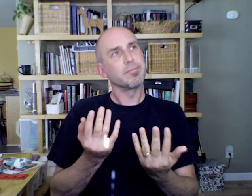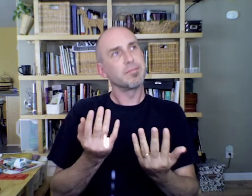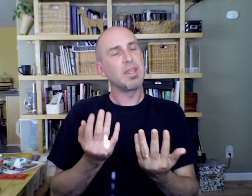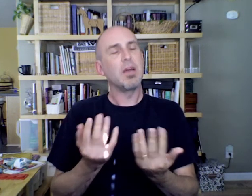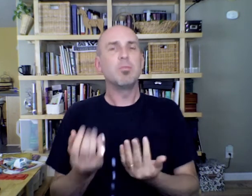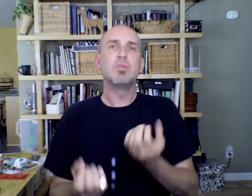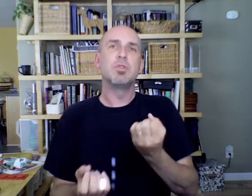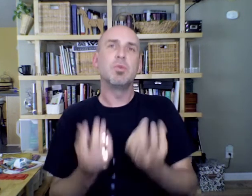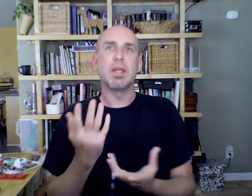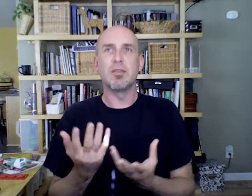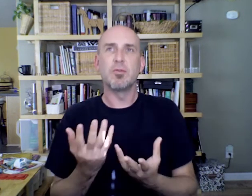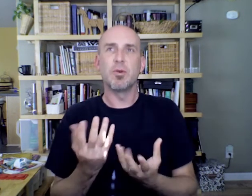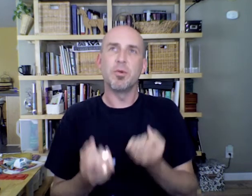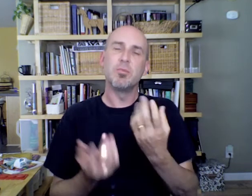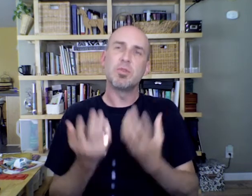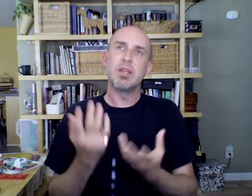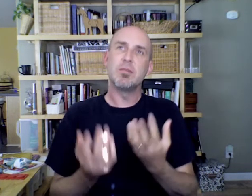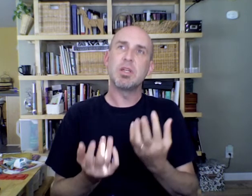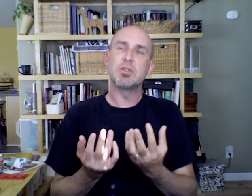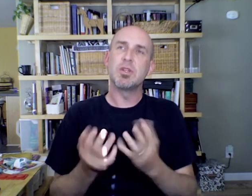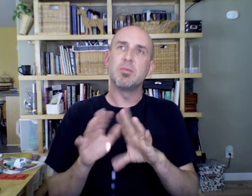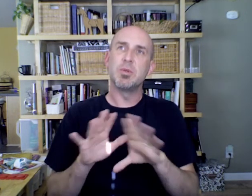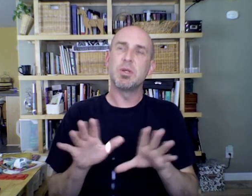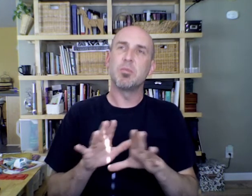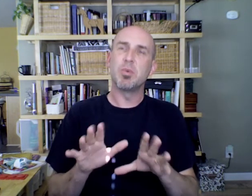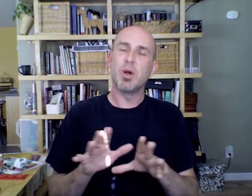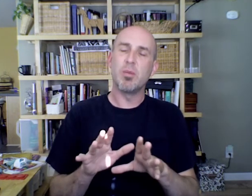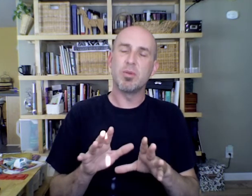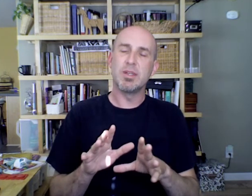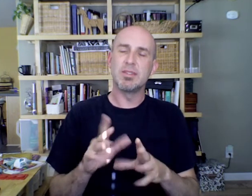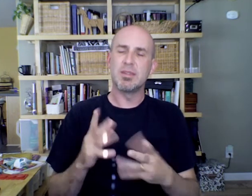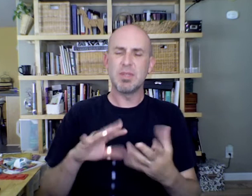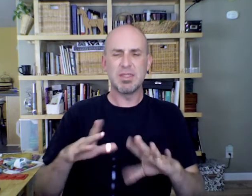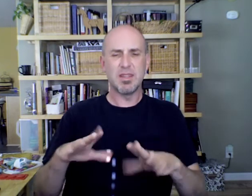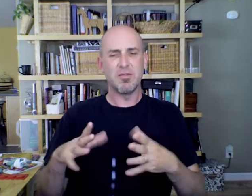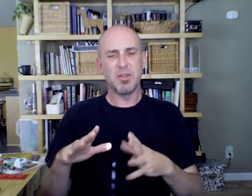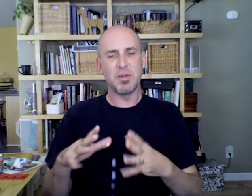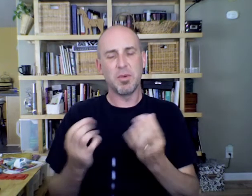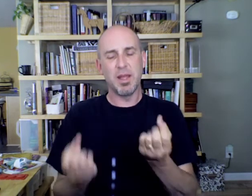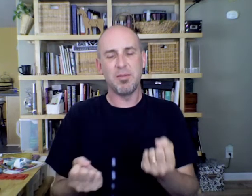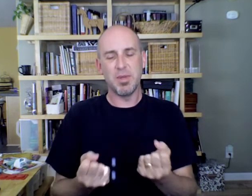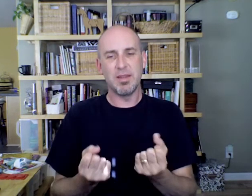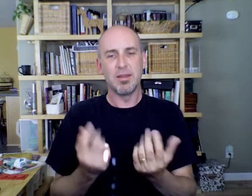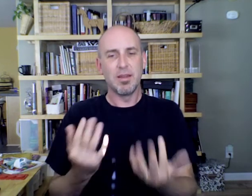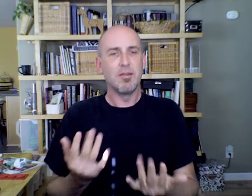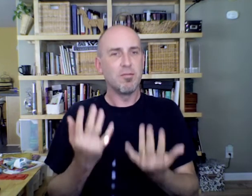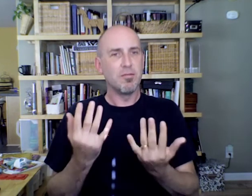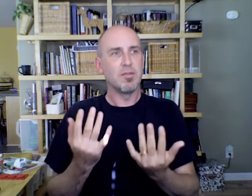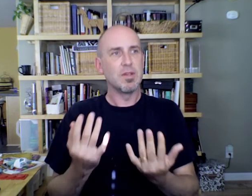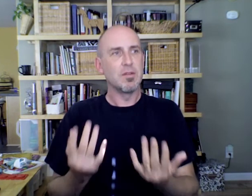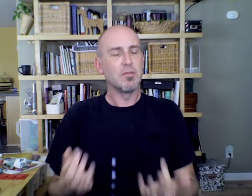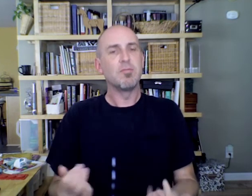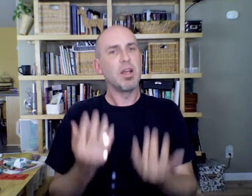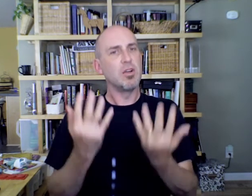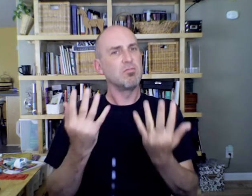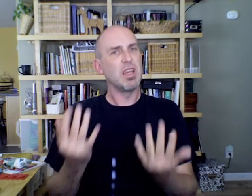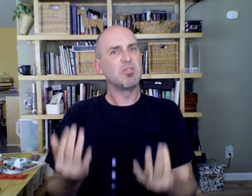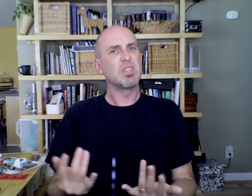now I'm doing it for you. I'm trying to make sure that I'm doing it properly, and something's not feeling right, but fire, yeah, it just kind of